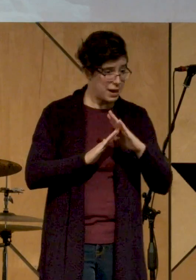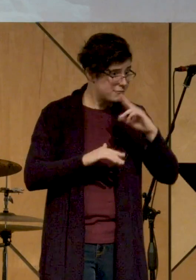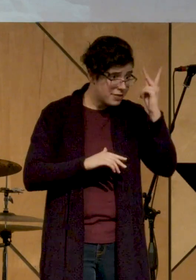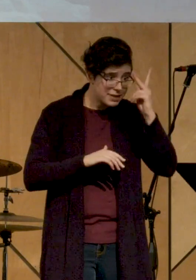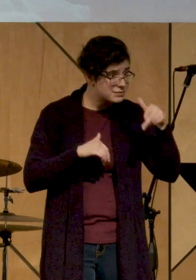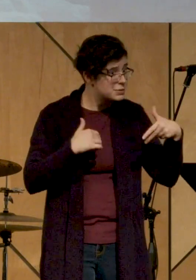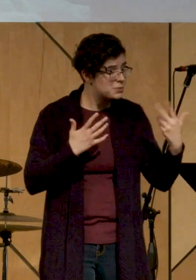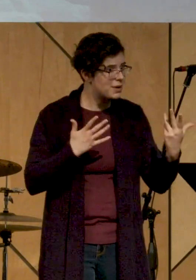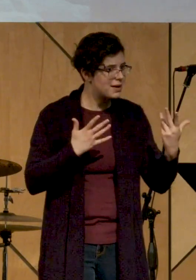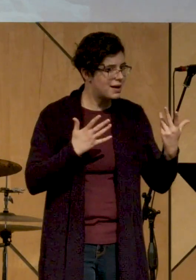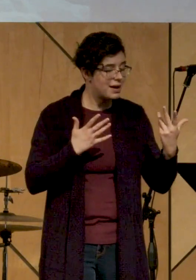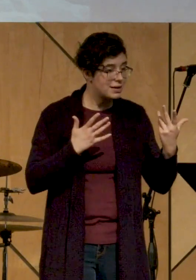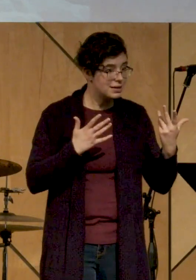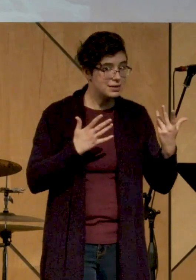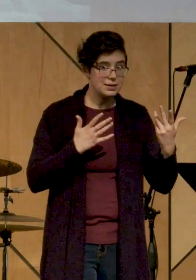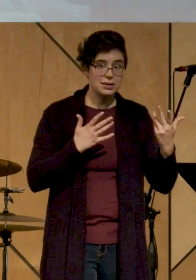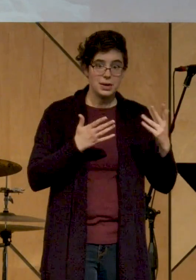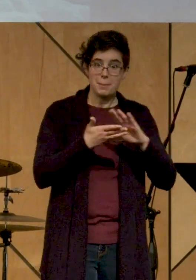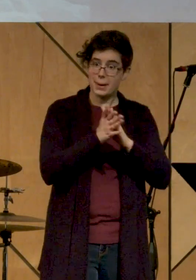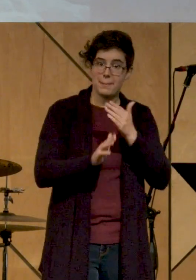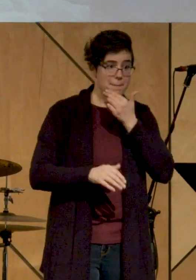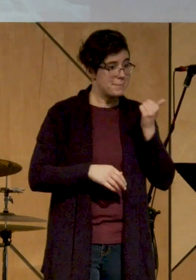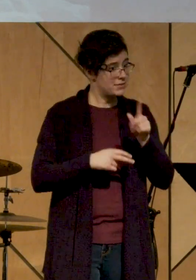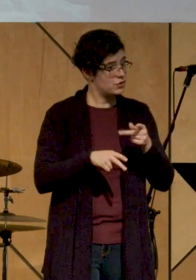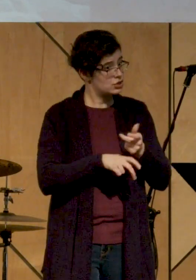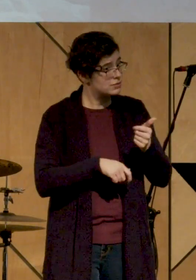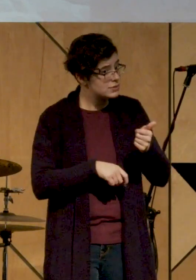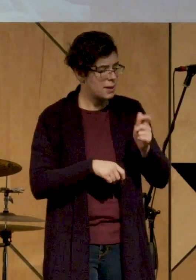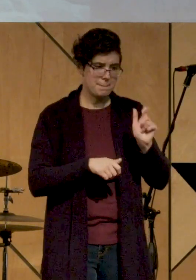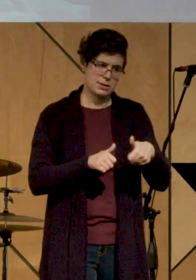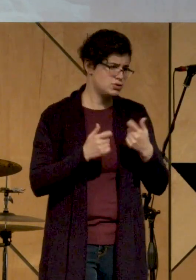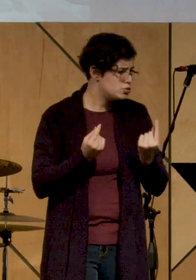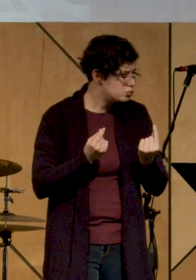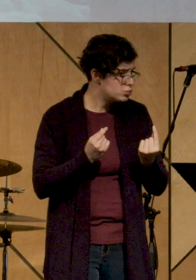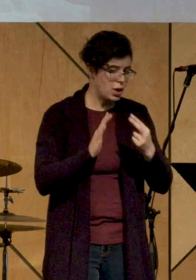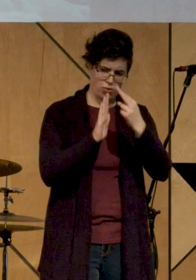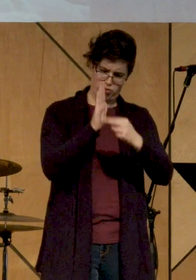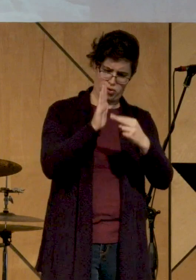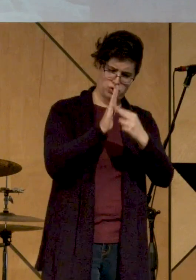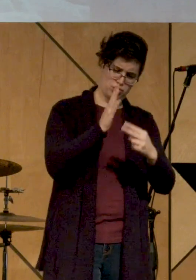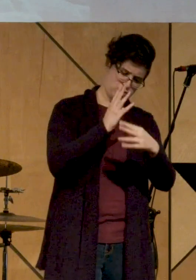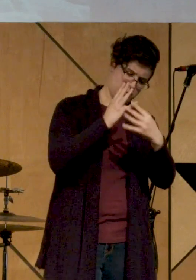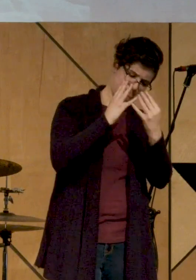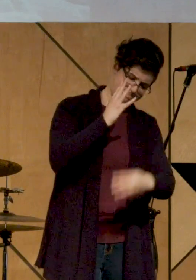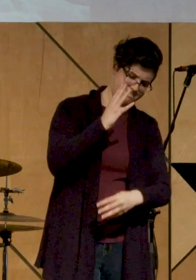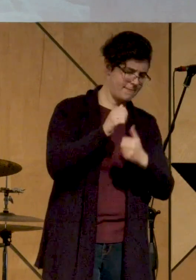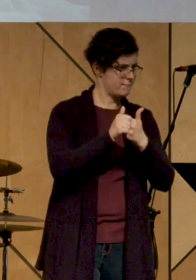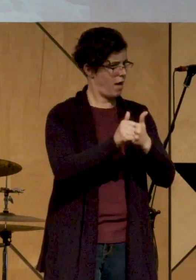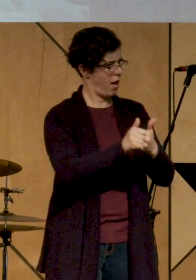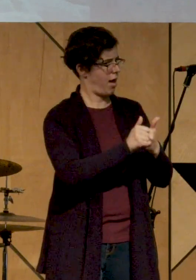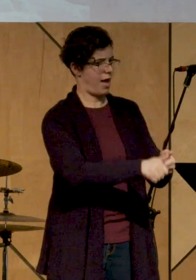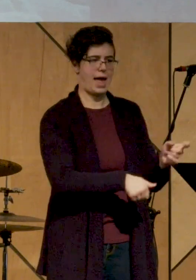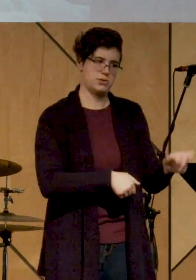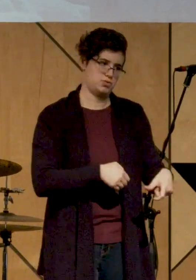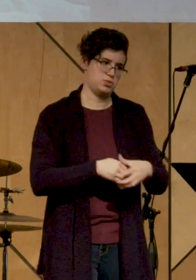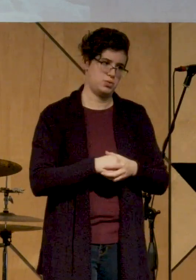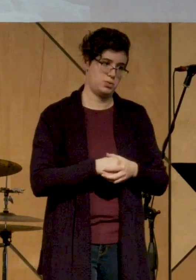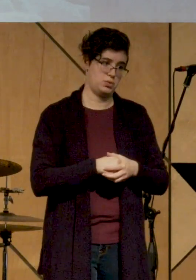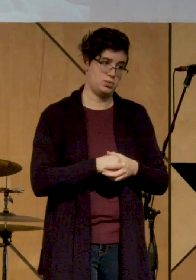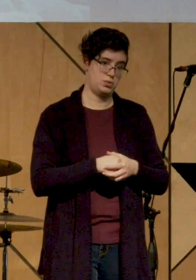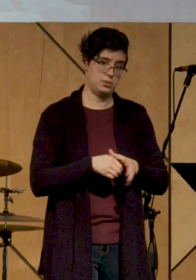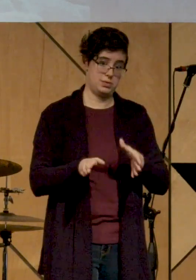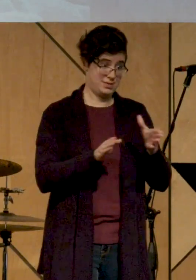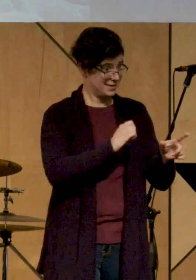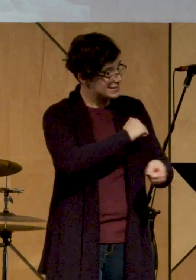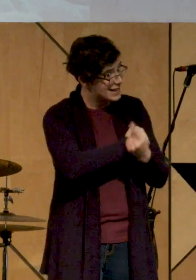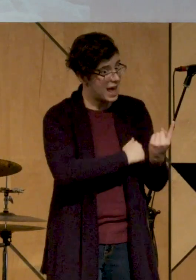be the best version of yourself, you have to follow all kinds of rules. In our day, the prevailing philosophy of the world